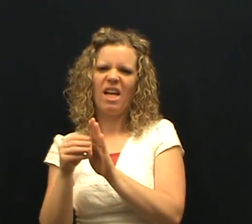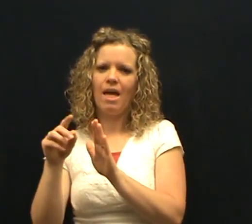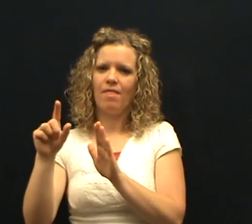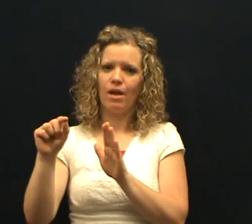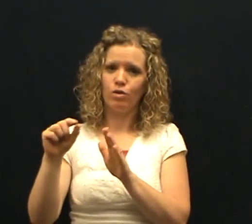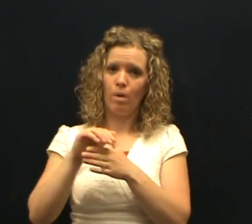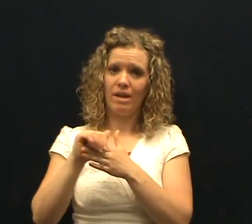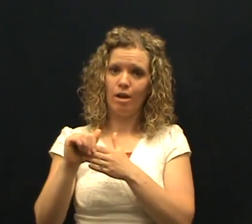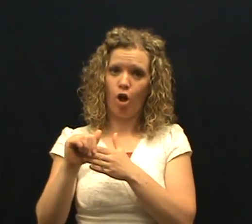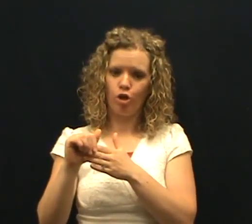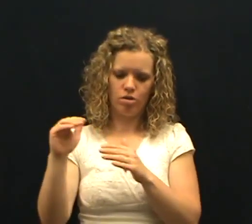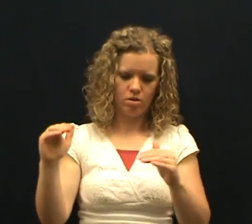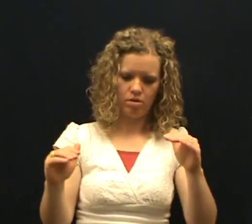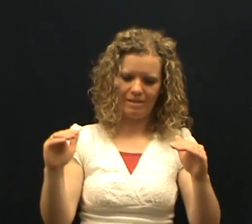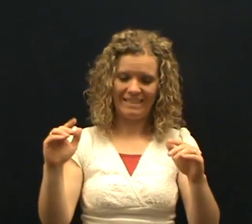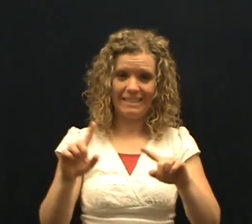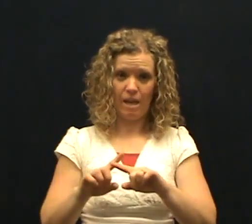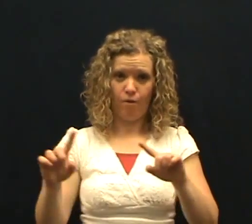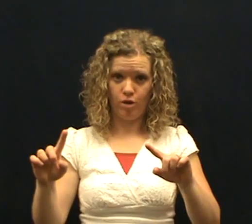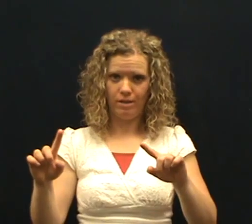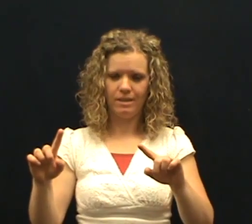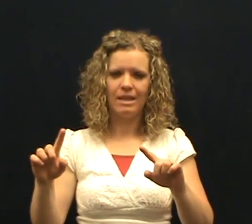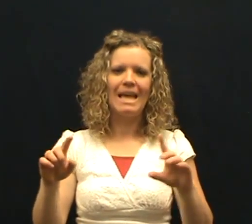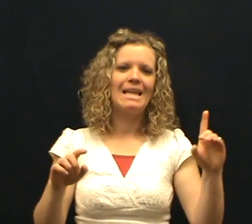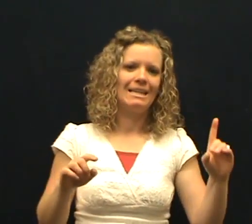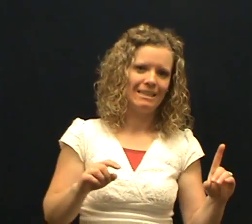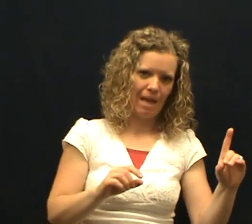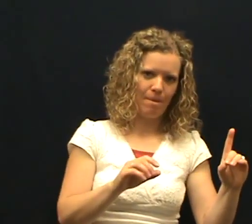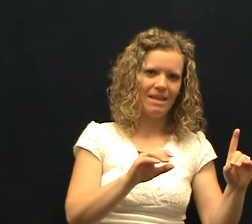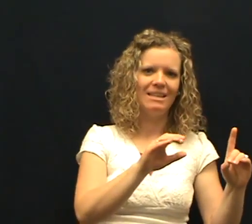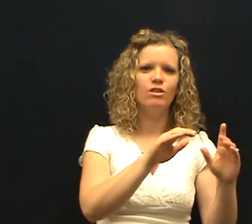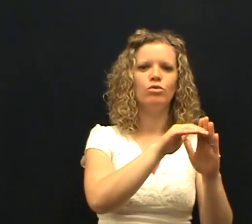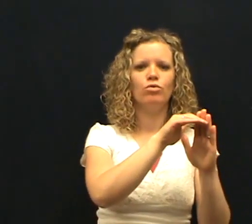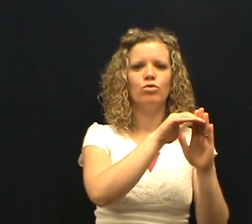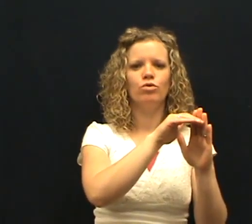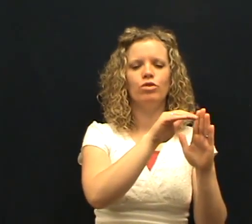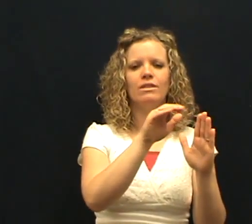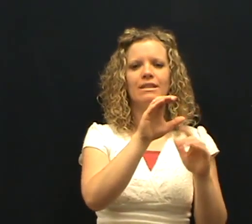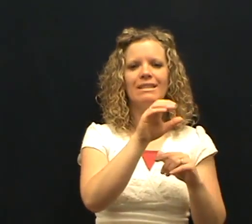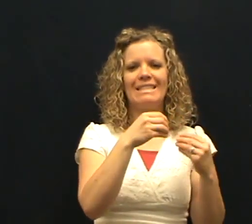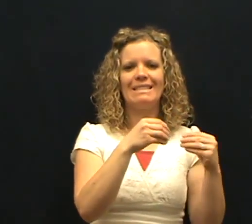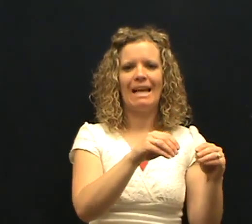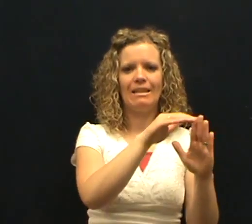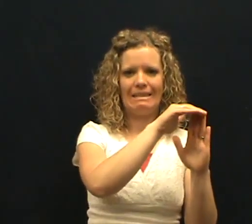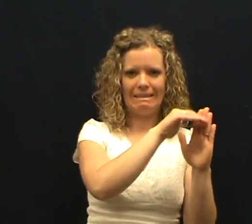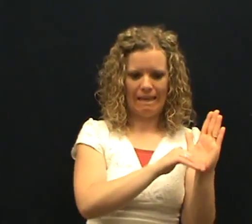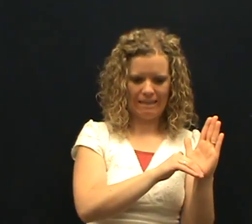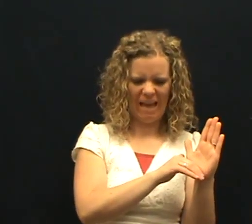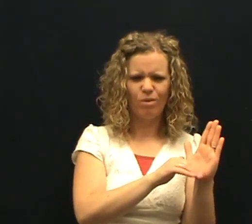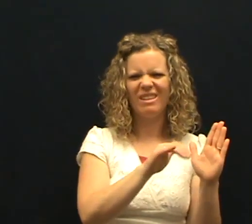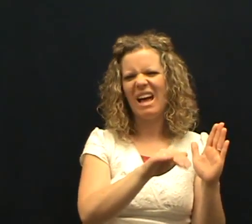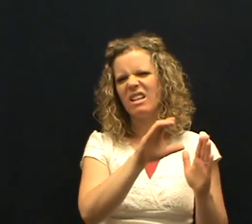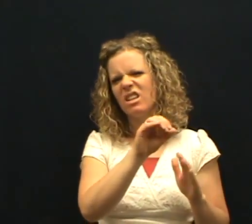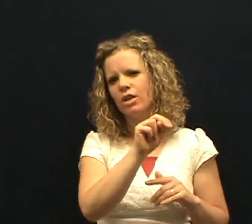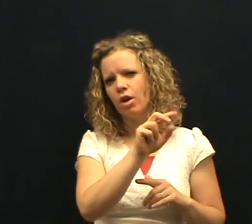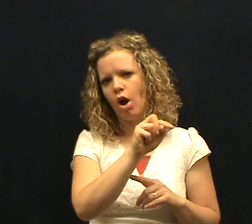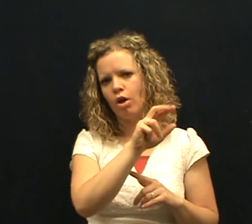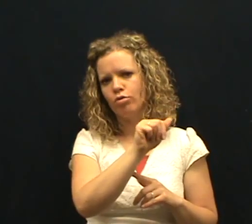is recorded as a debit to sales discounts, which is again a contra account to revenue